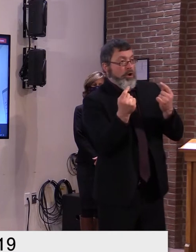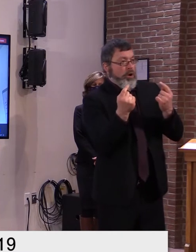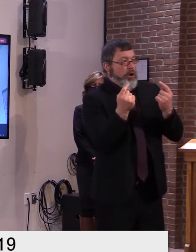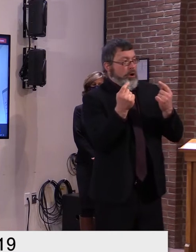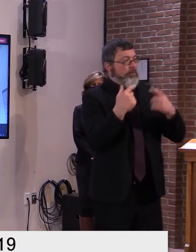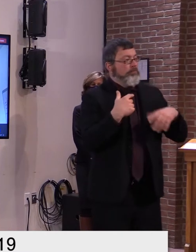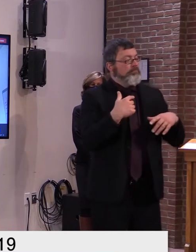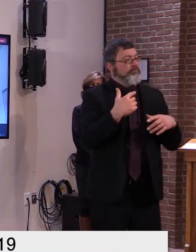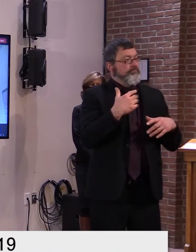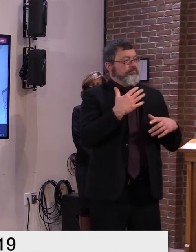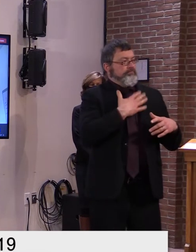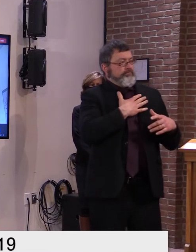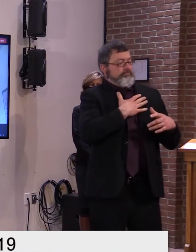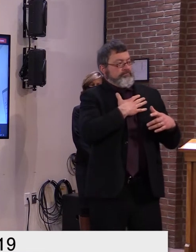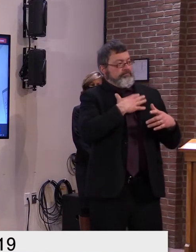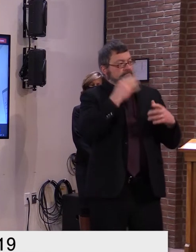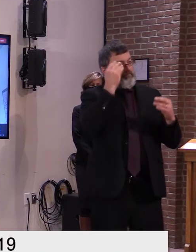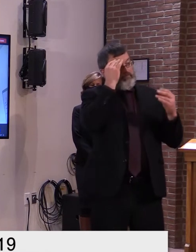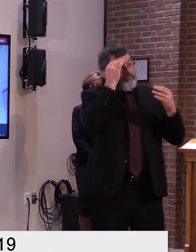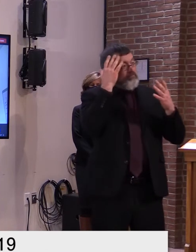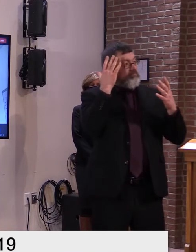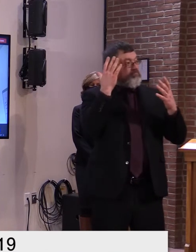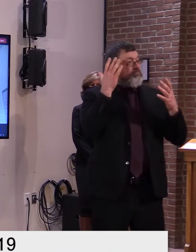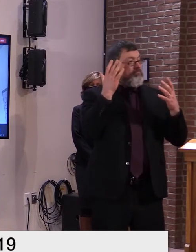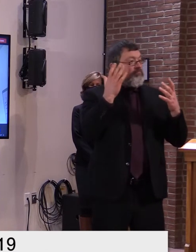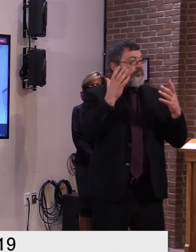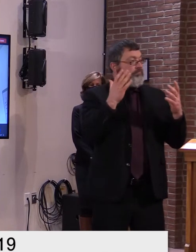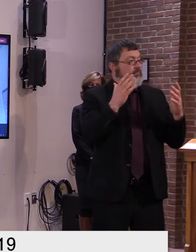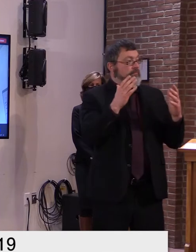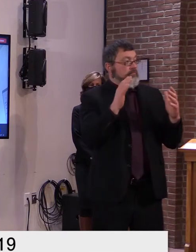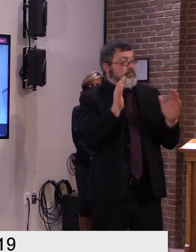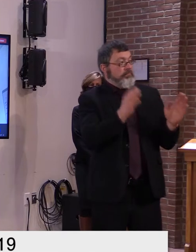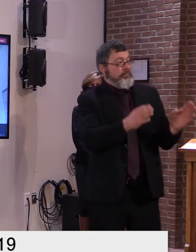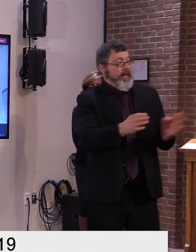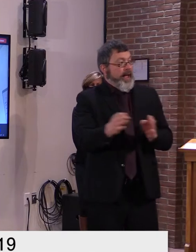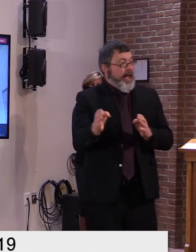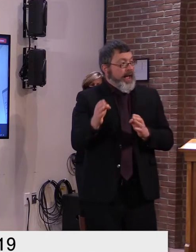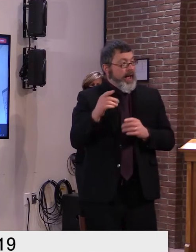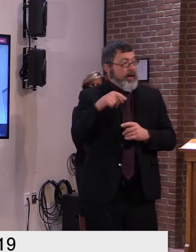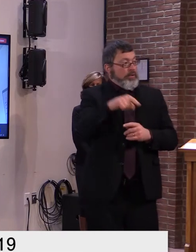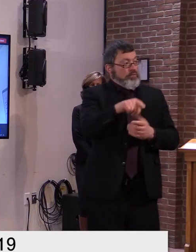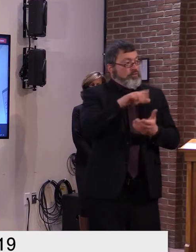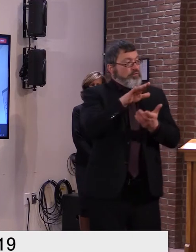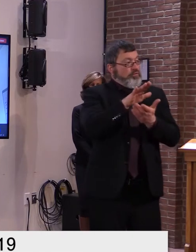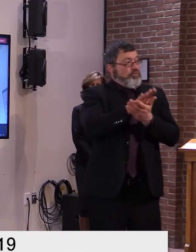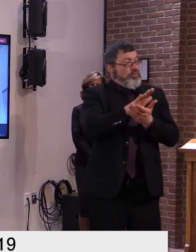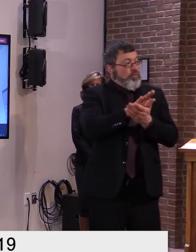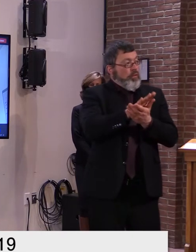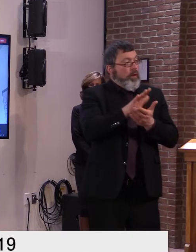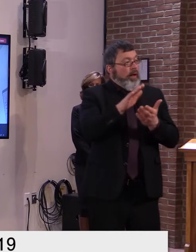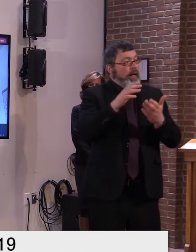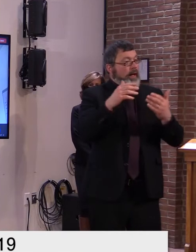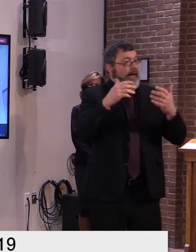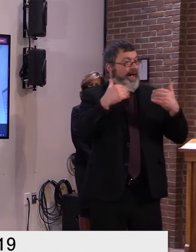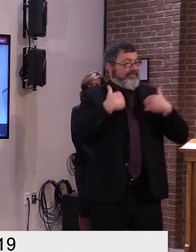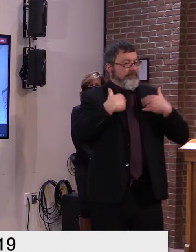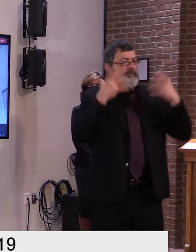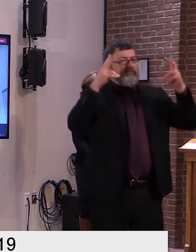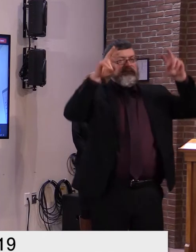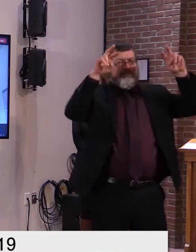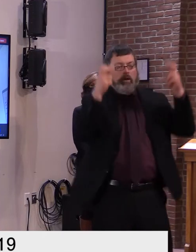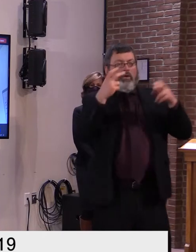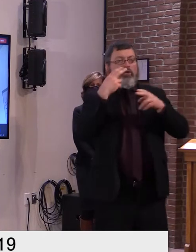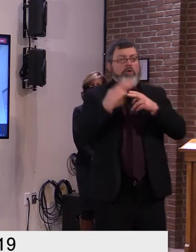that requires districts to develop recovery plans. At this point, we think a central feature of those plans will